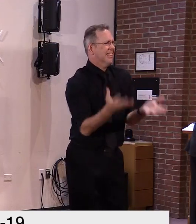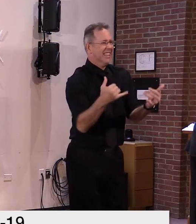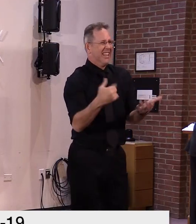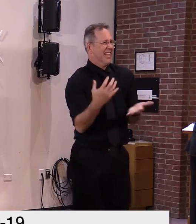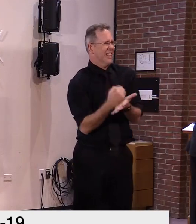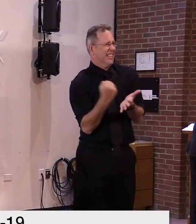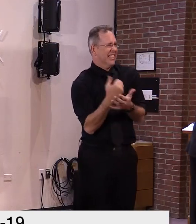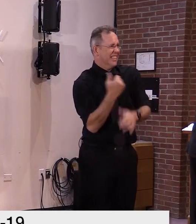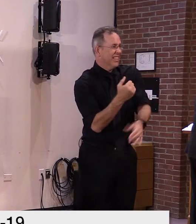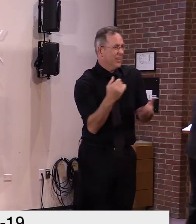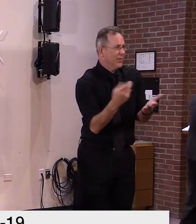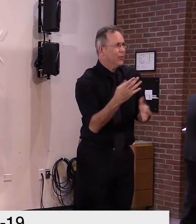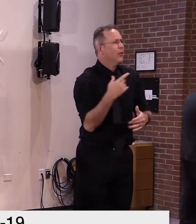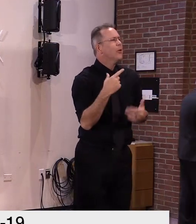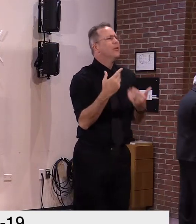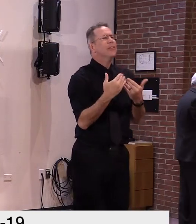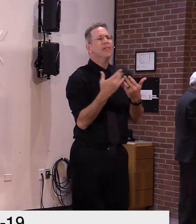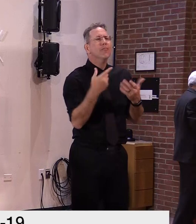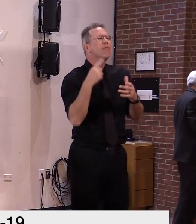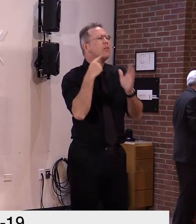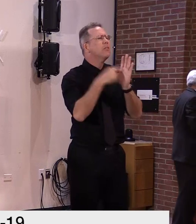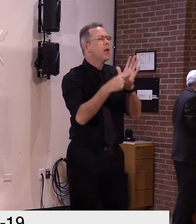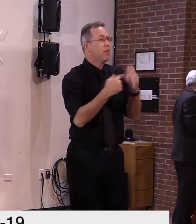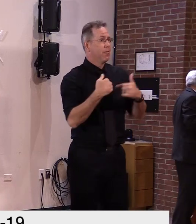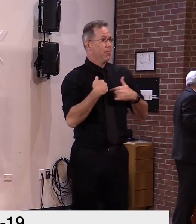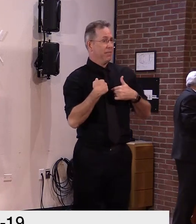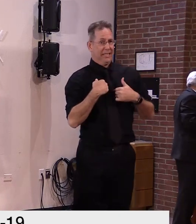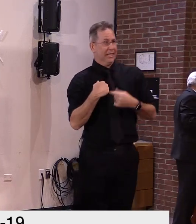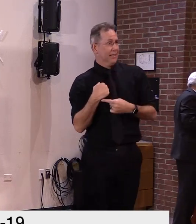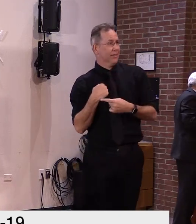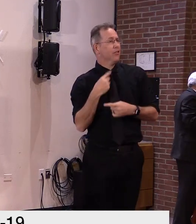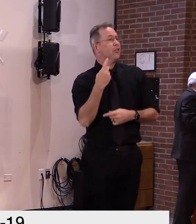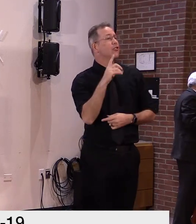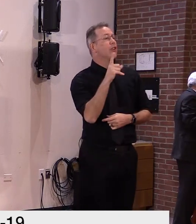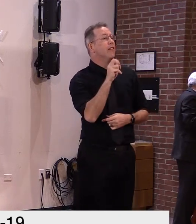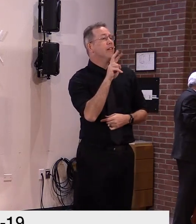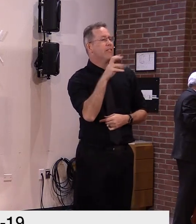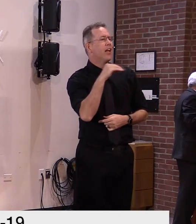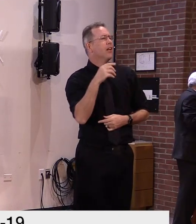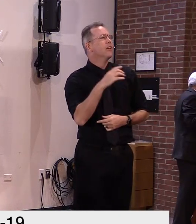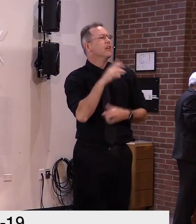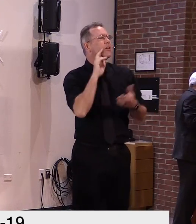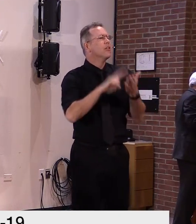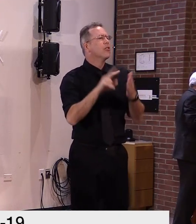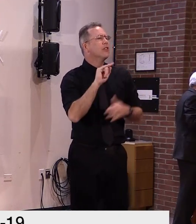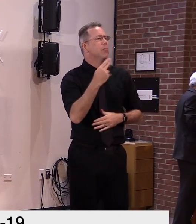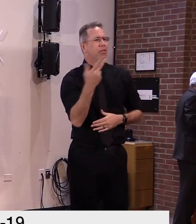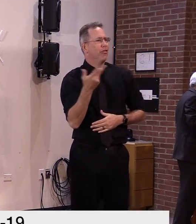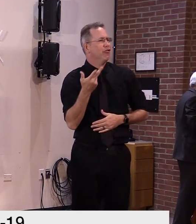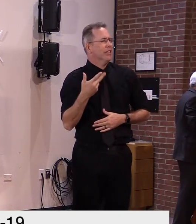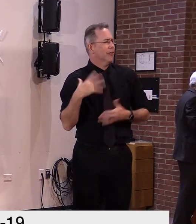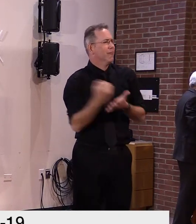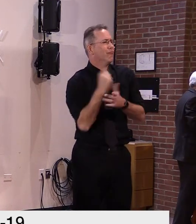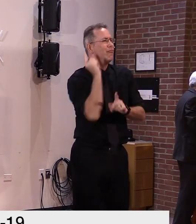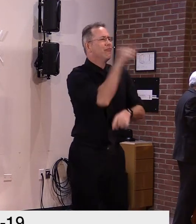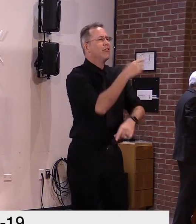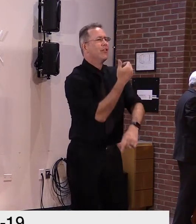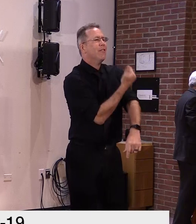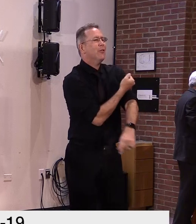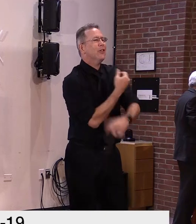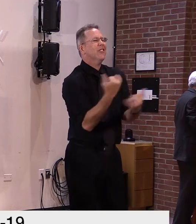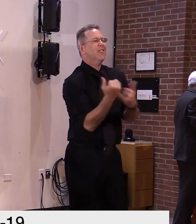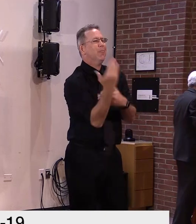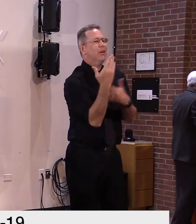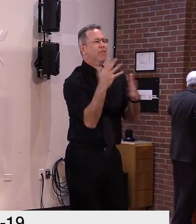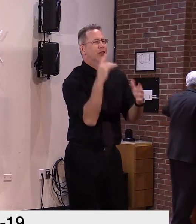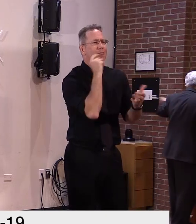Dr. Levine, Secretary Smith, and I did in fact get our flu shots this morning. And I would encourage everyone who